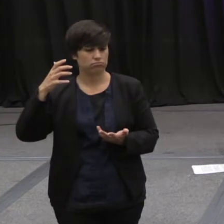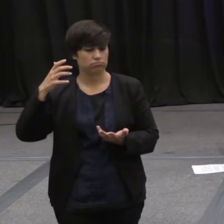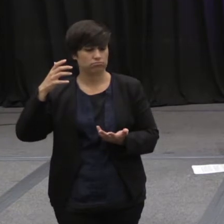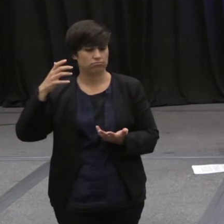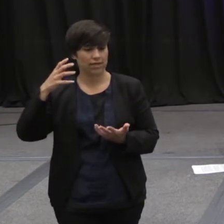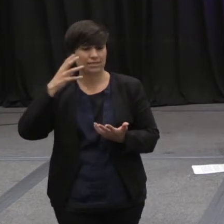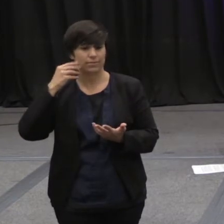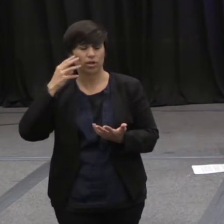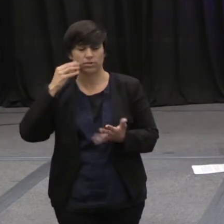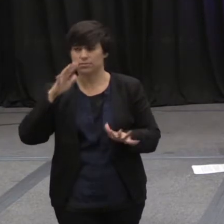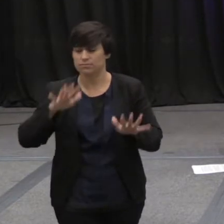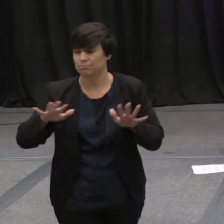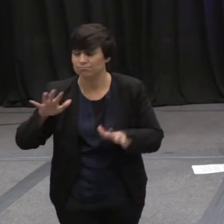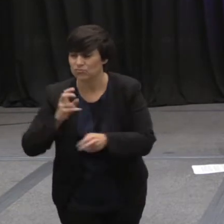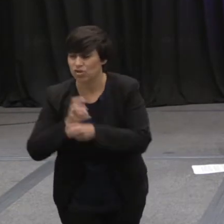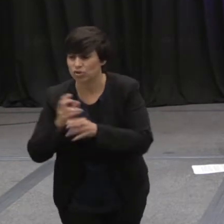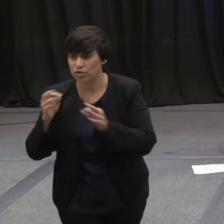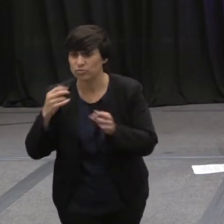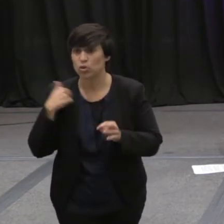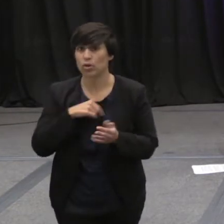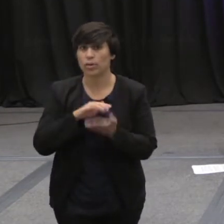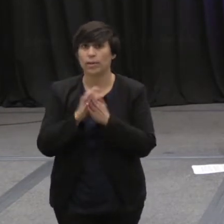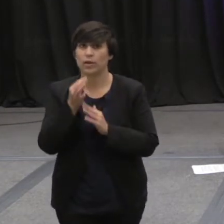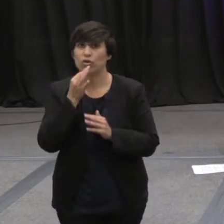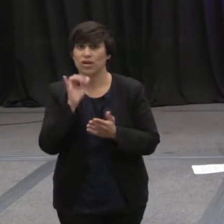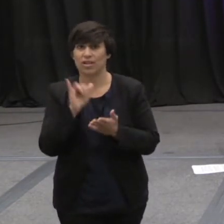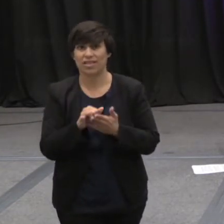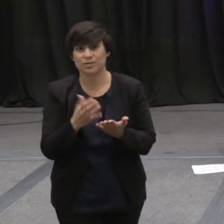this. Thank you very much. Oh, thank you.